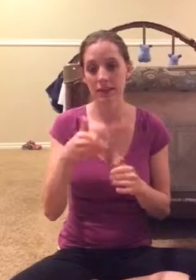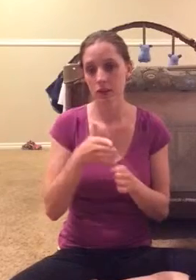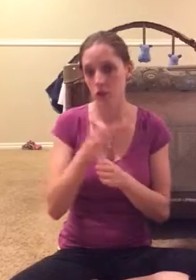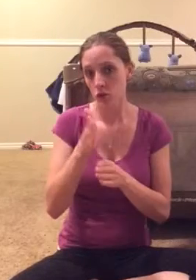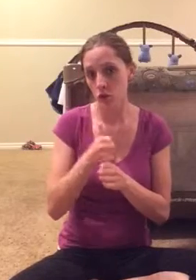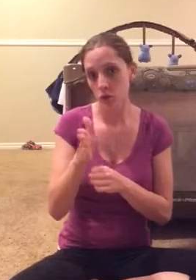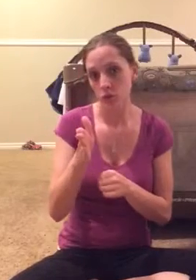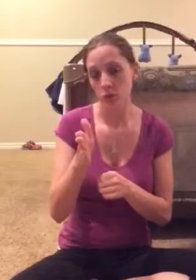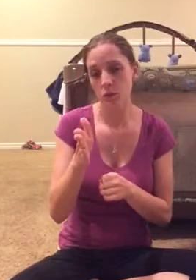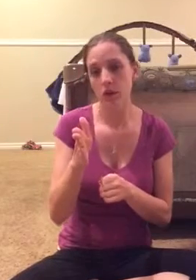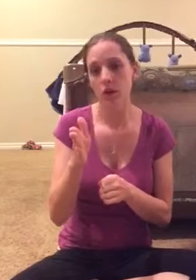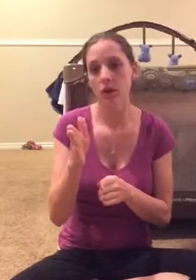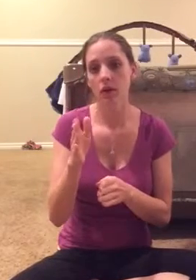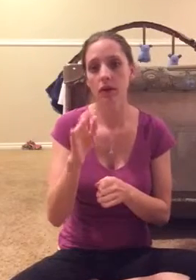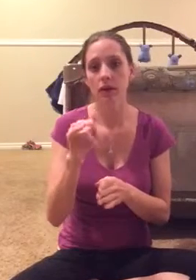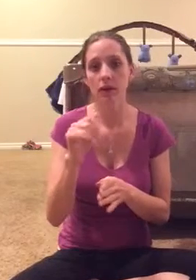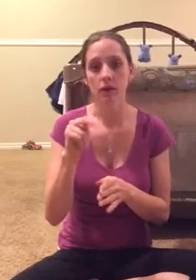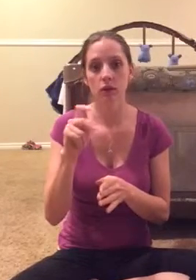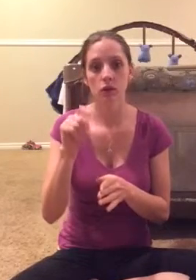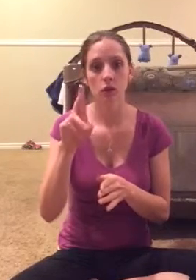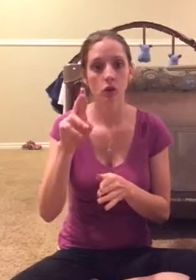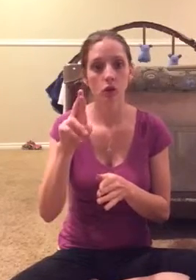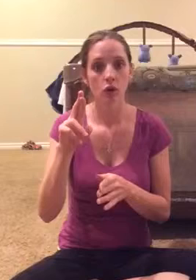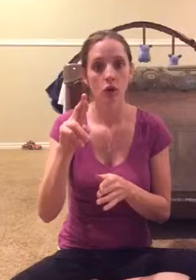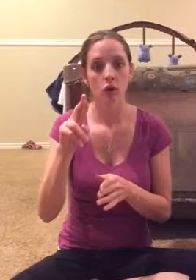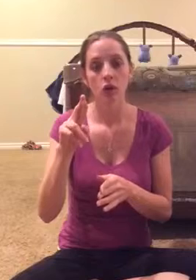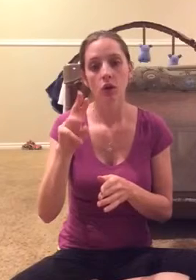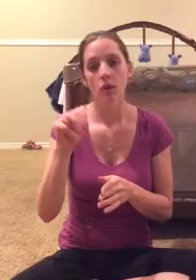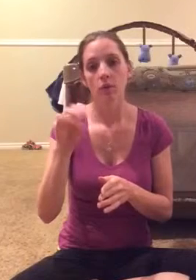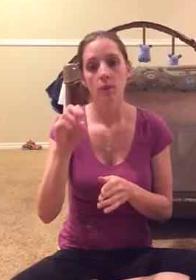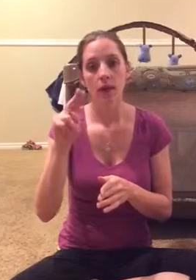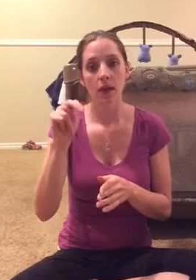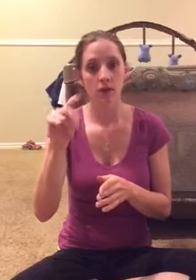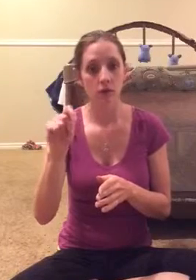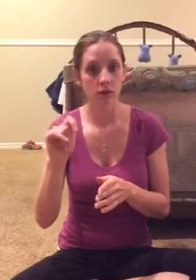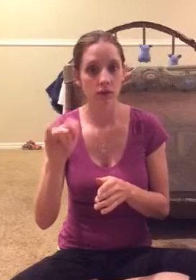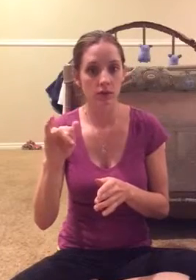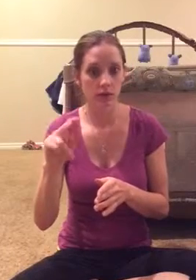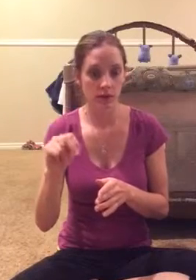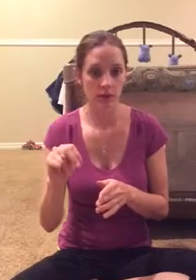deepest sympathies to all those involved for the loss of those in the recent tragic incident.